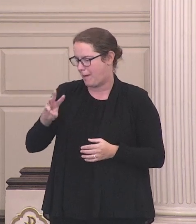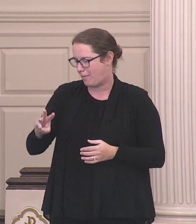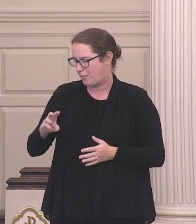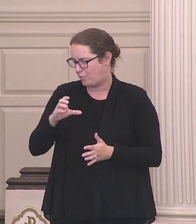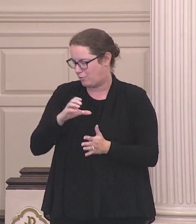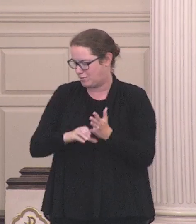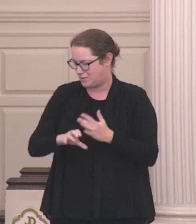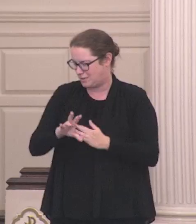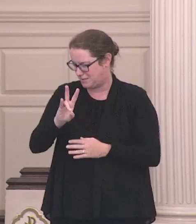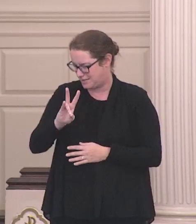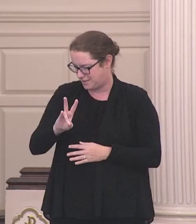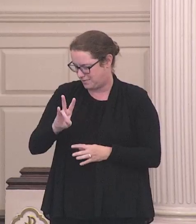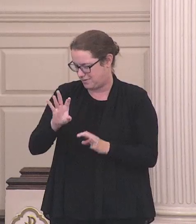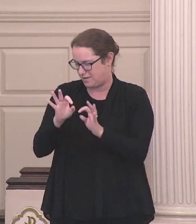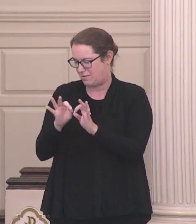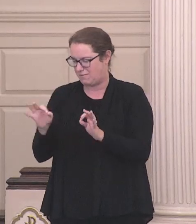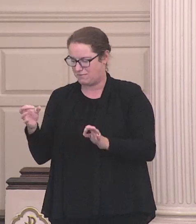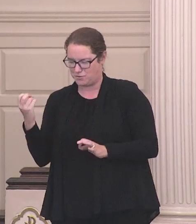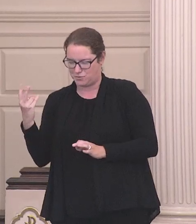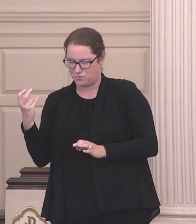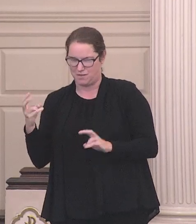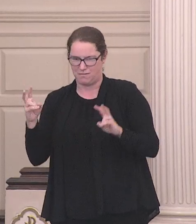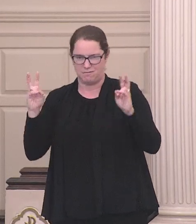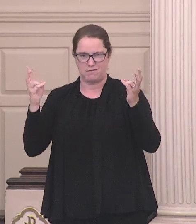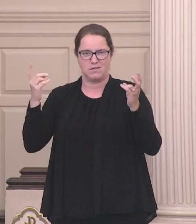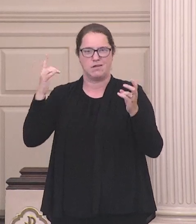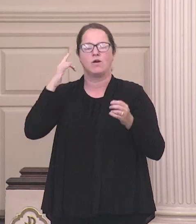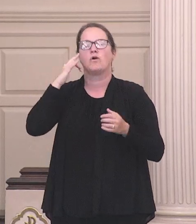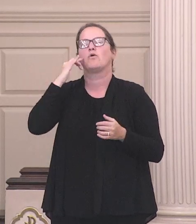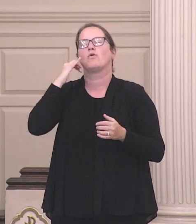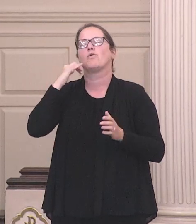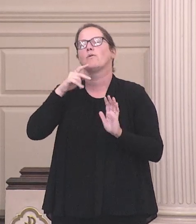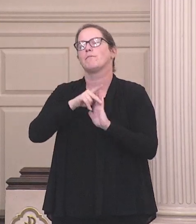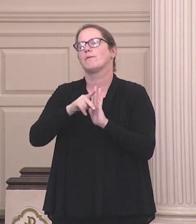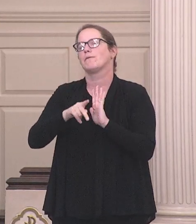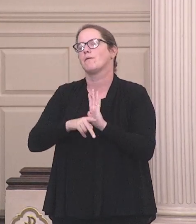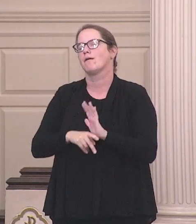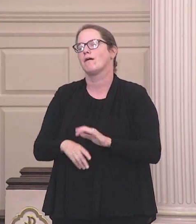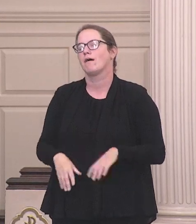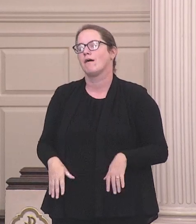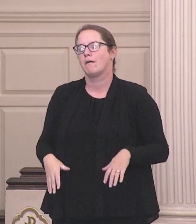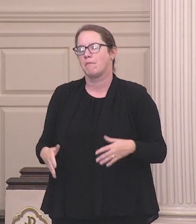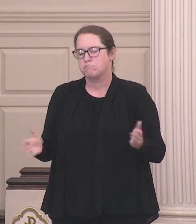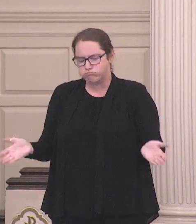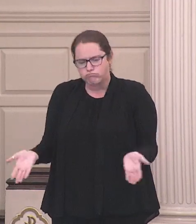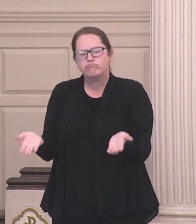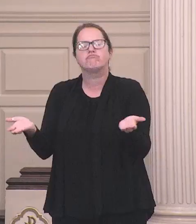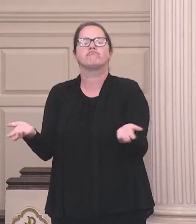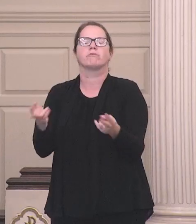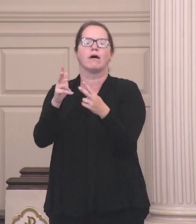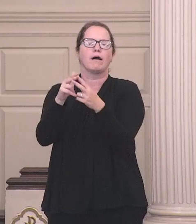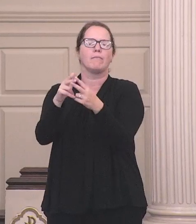12. The golden principle, helping the couples to journey together.